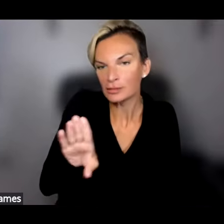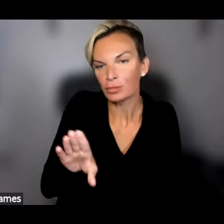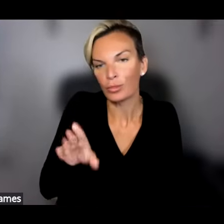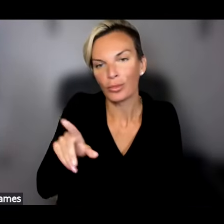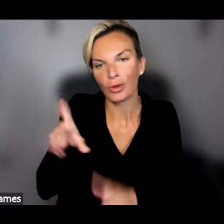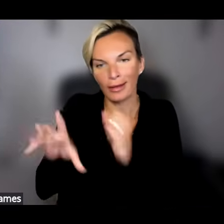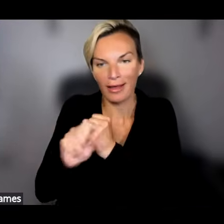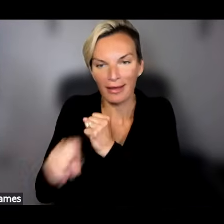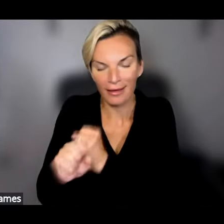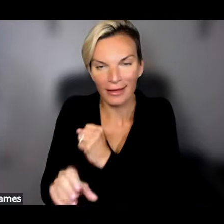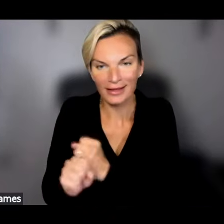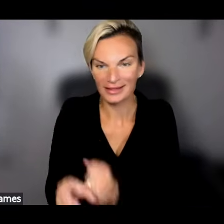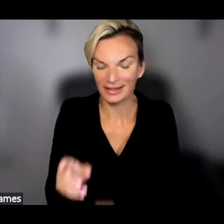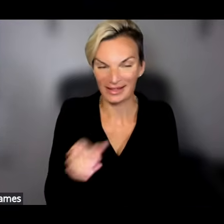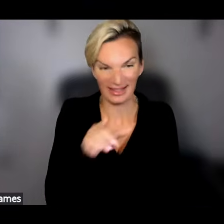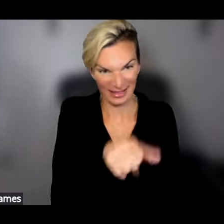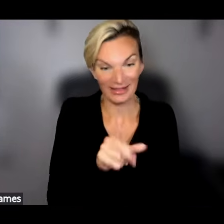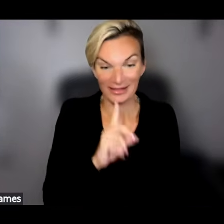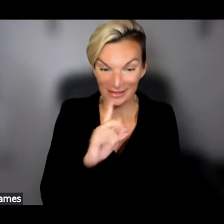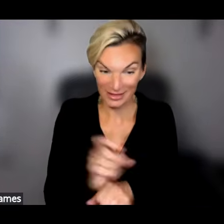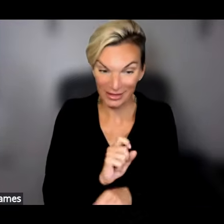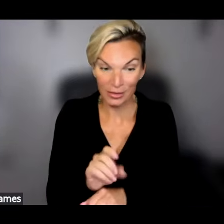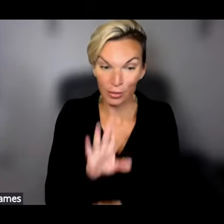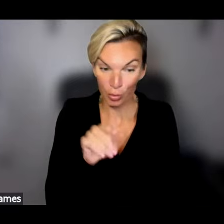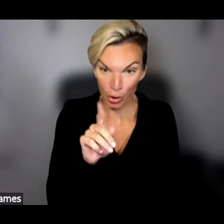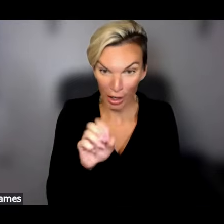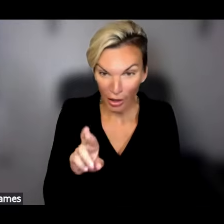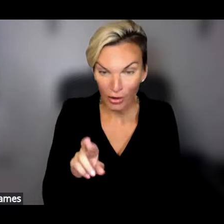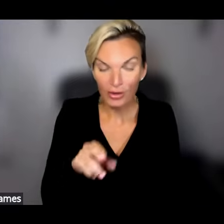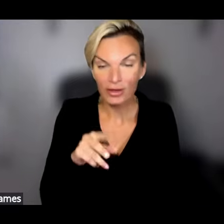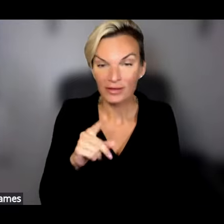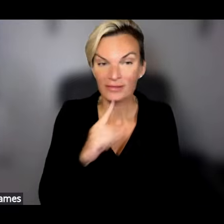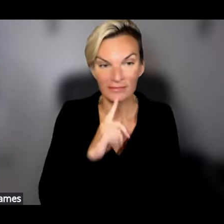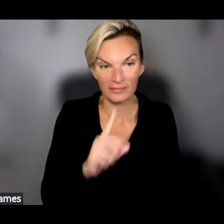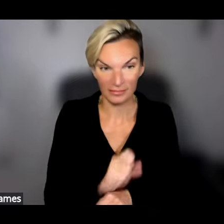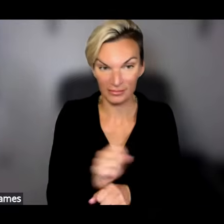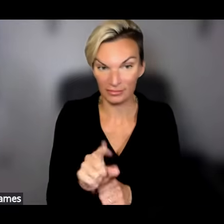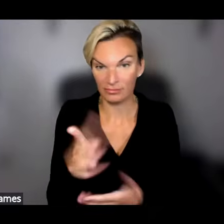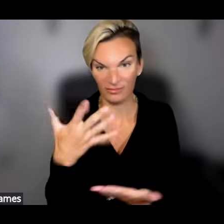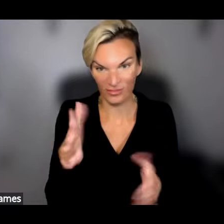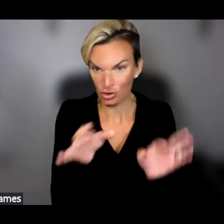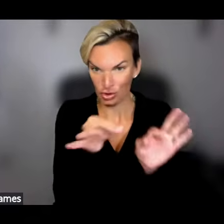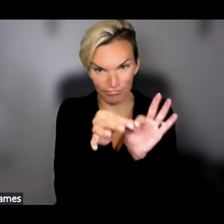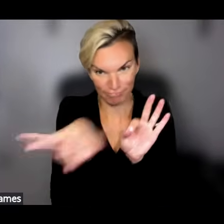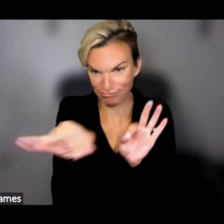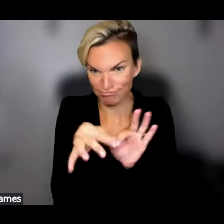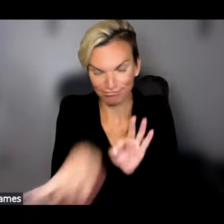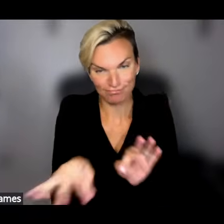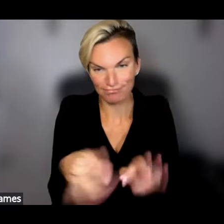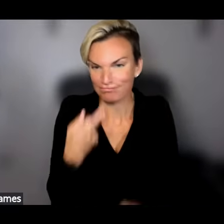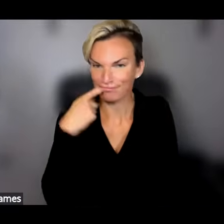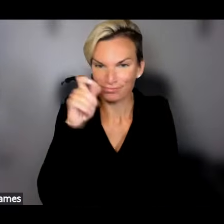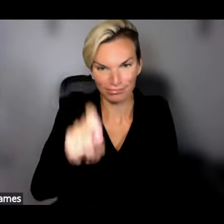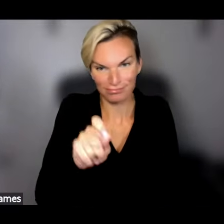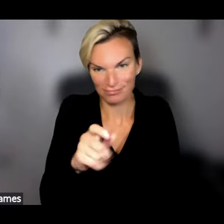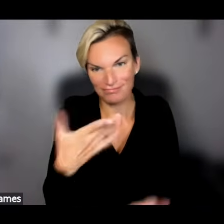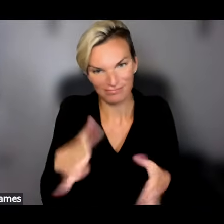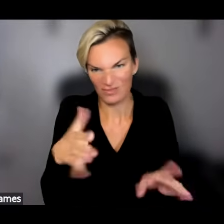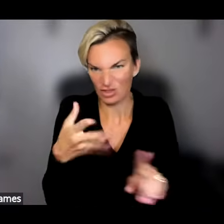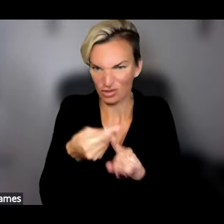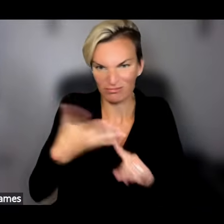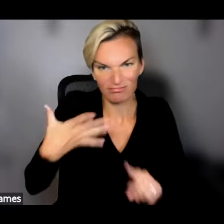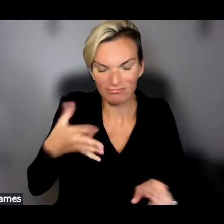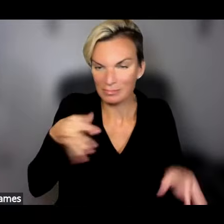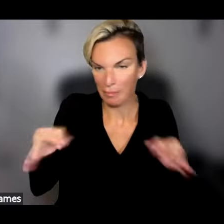Brader writes in lines 3 and 4 of his caption that you all have in front of you. And so in that regard,